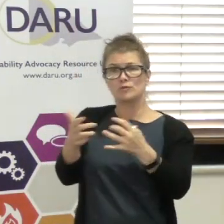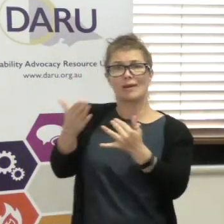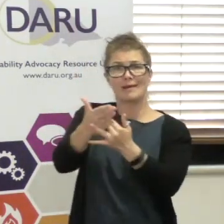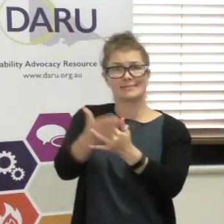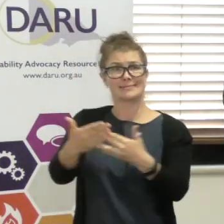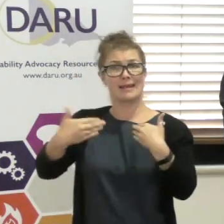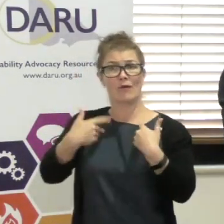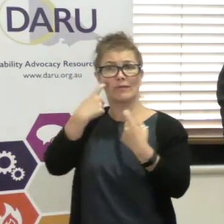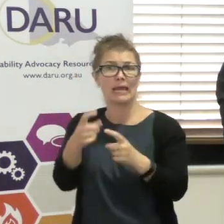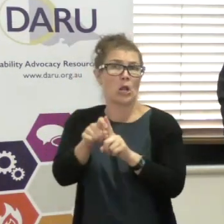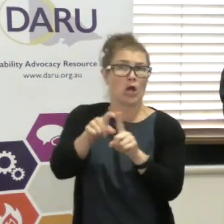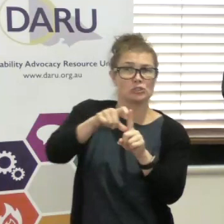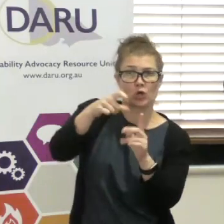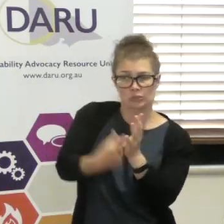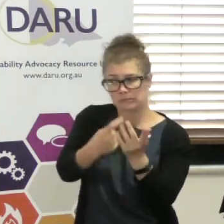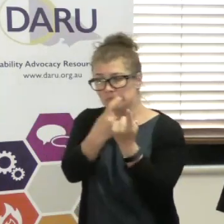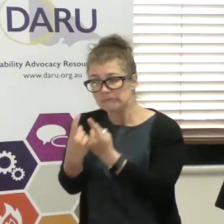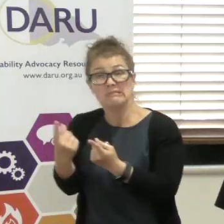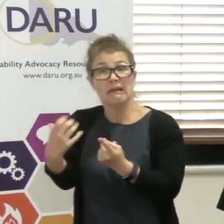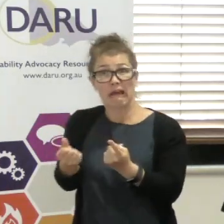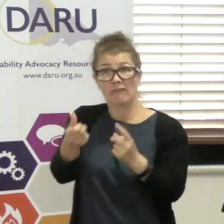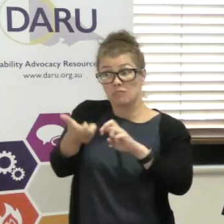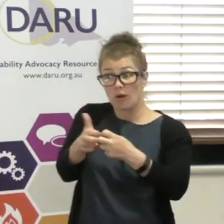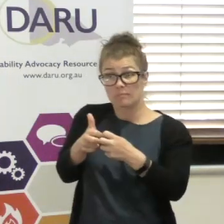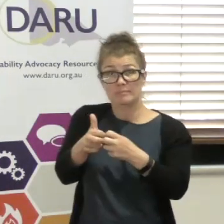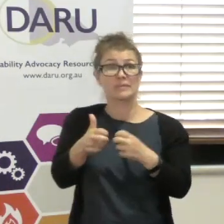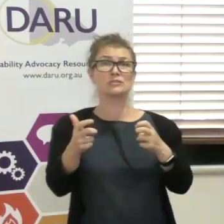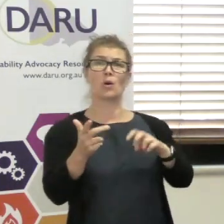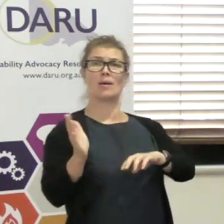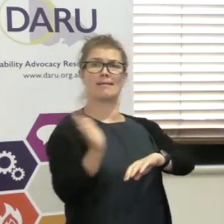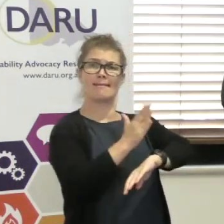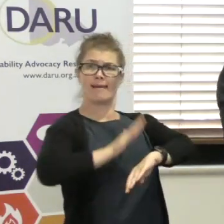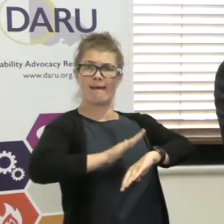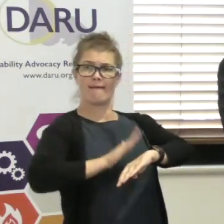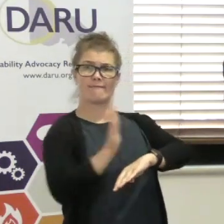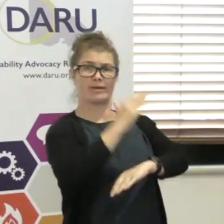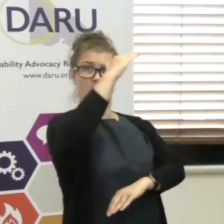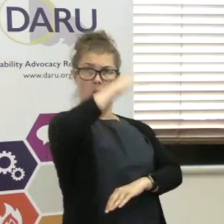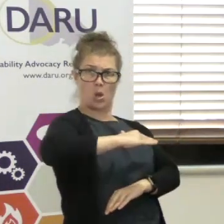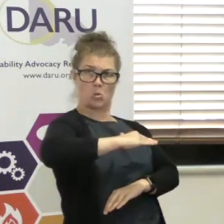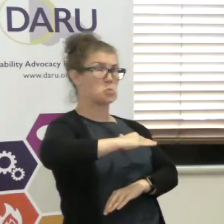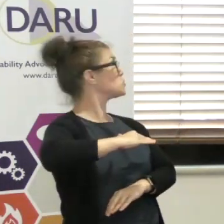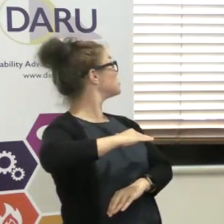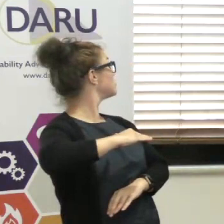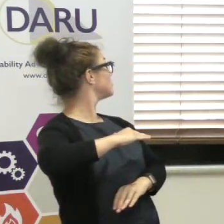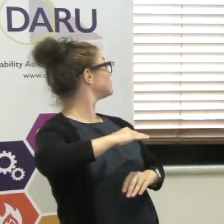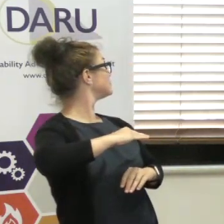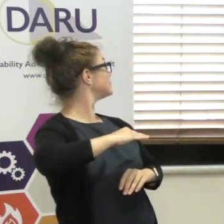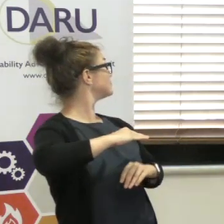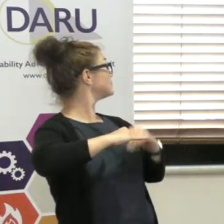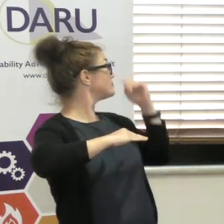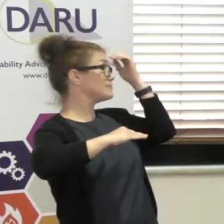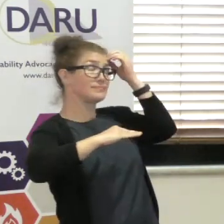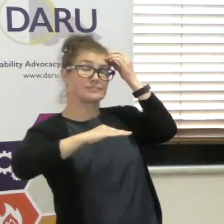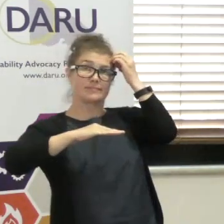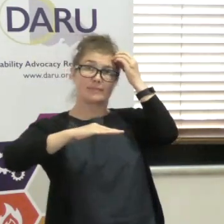general population's on the far left, that's a very low bar. And what happens is this, you move across.